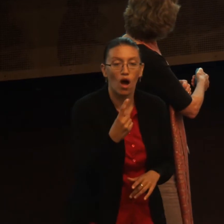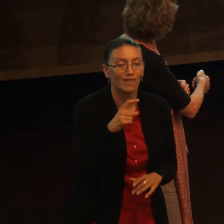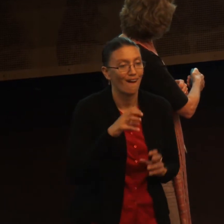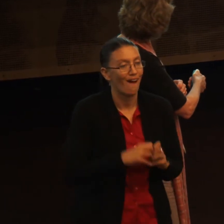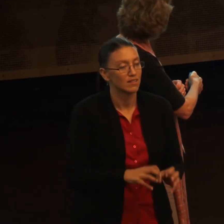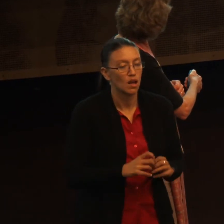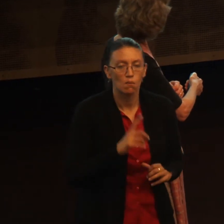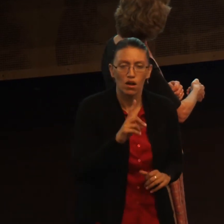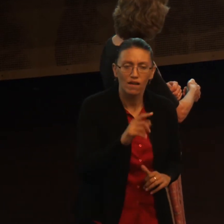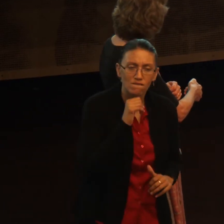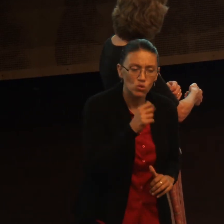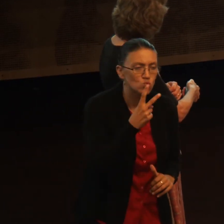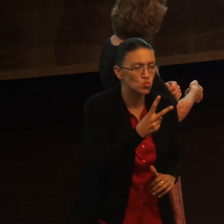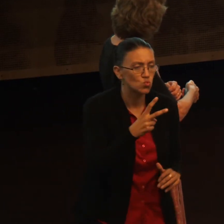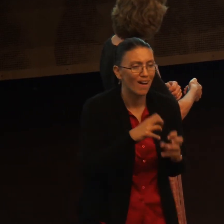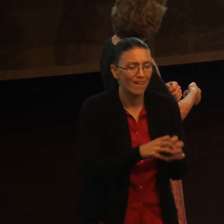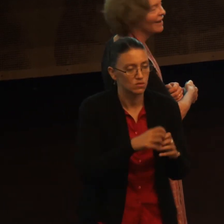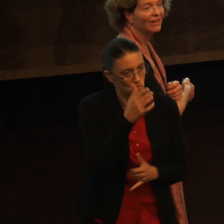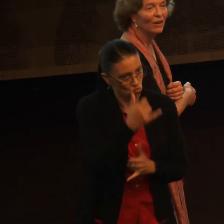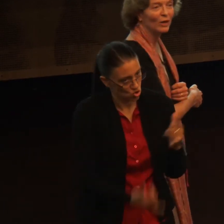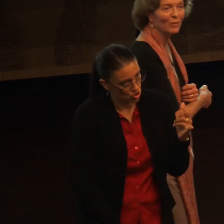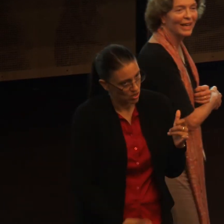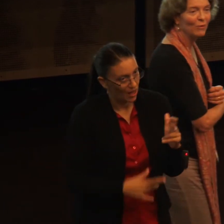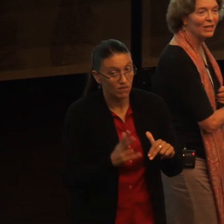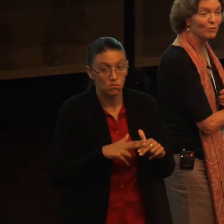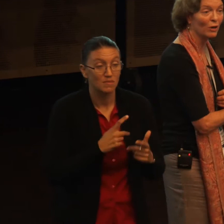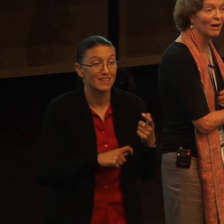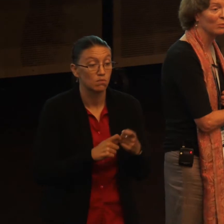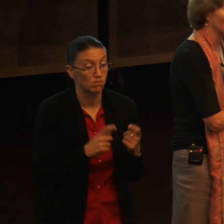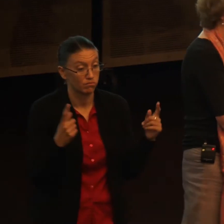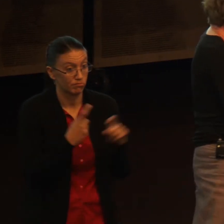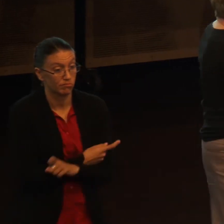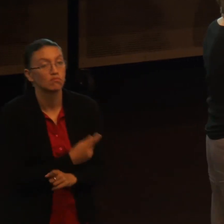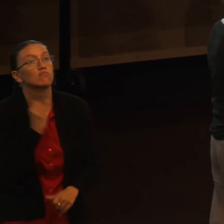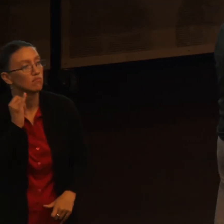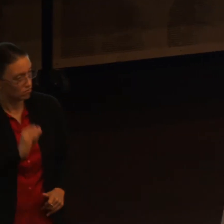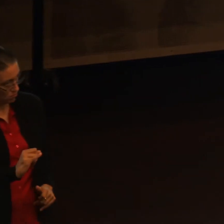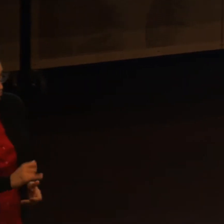when it was two consonants, they were worse, and they were really bad when it became even more complex.